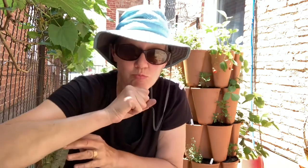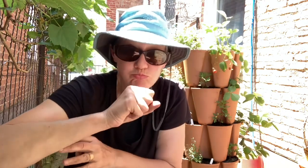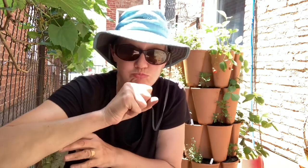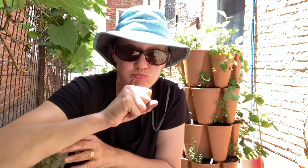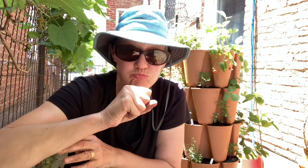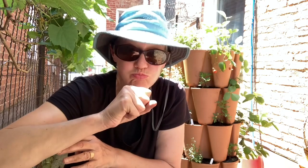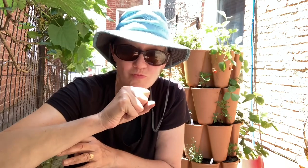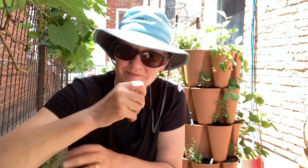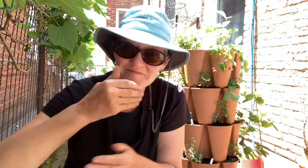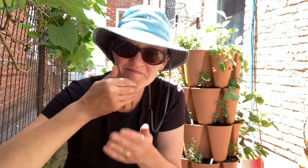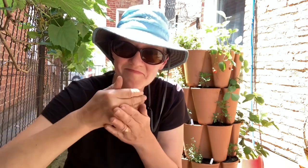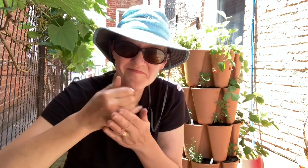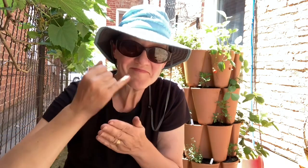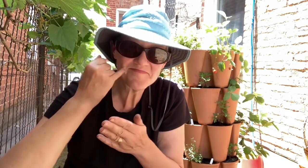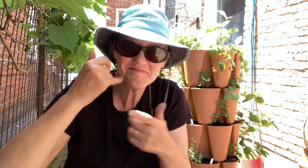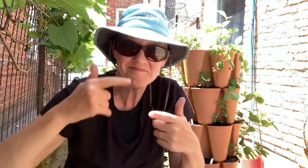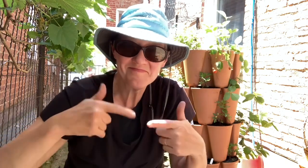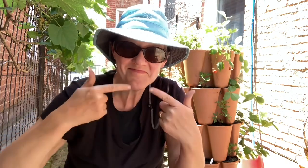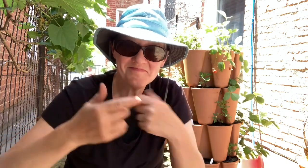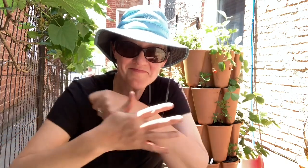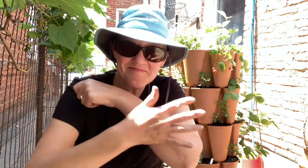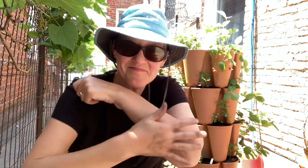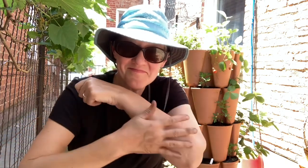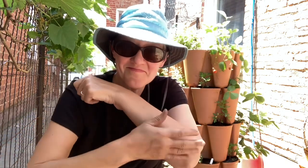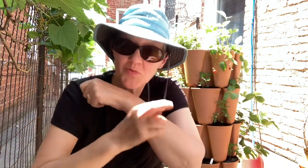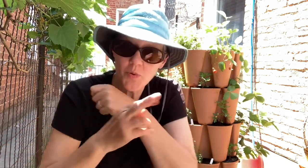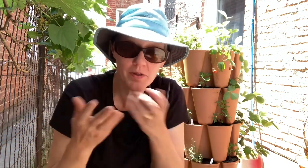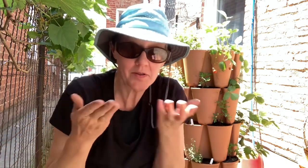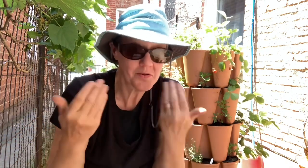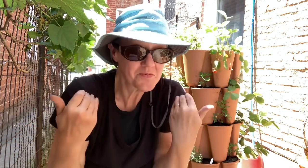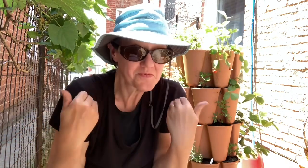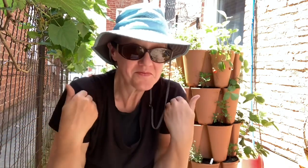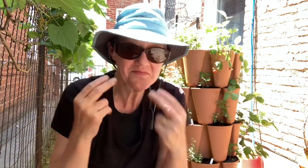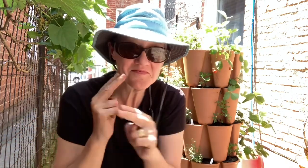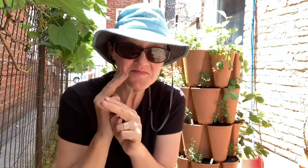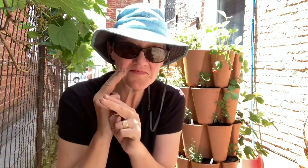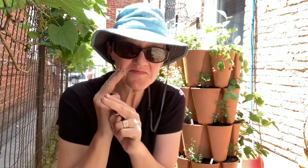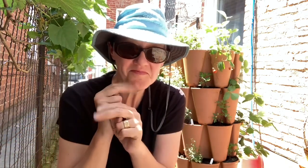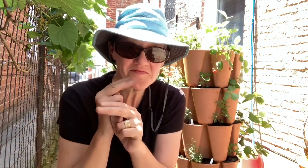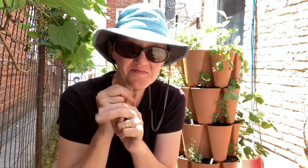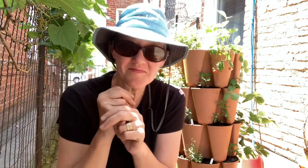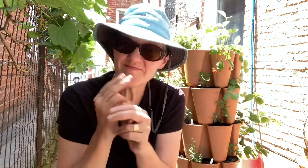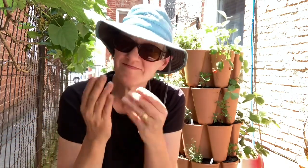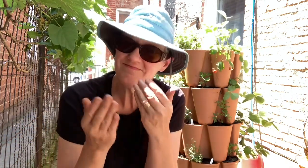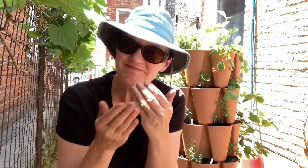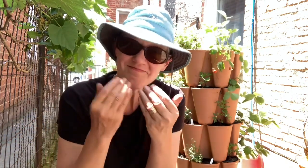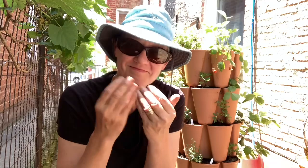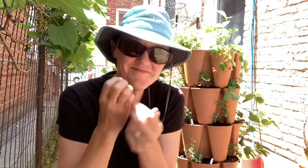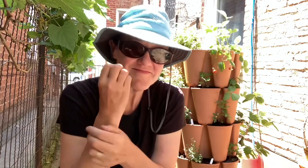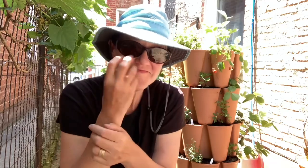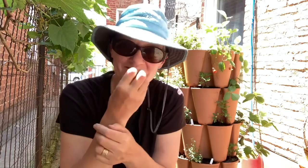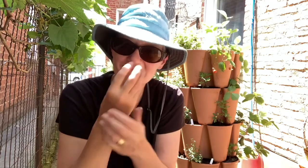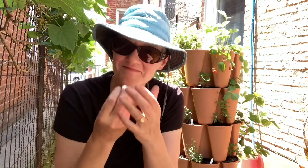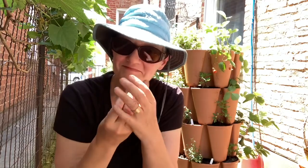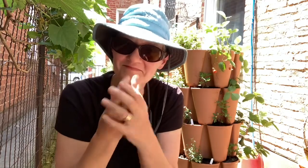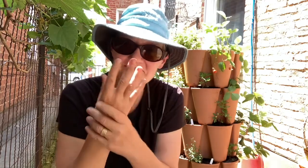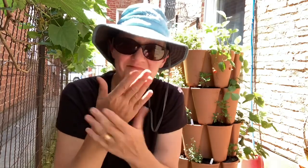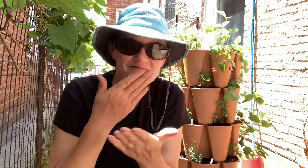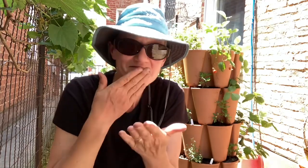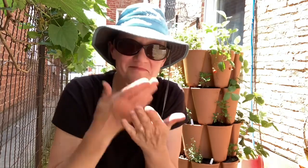Marigolds are also rabbit and deer resistant. That's great if you live in the country or even here. We have rabbits in the city. They're such